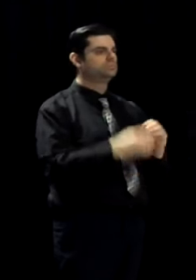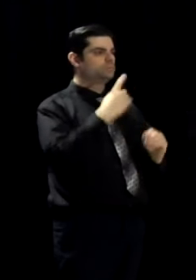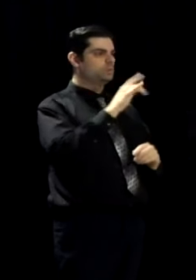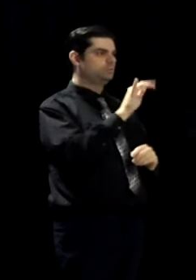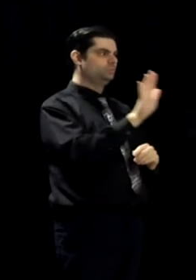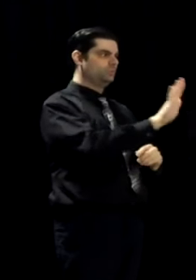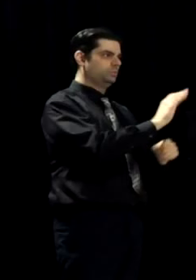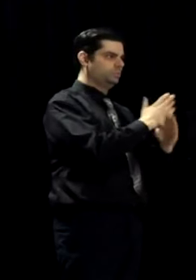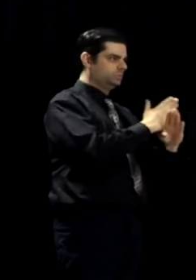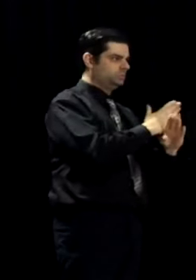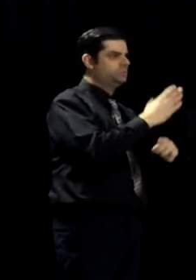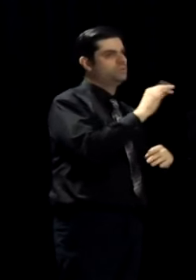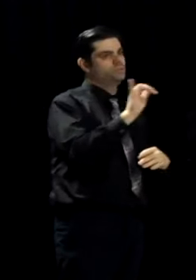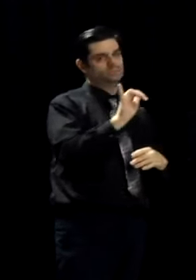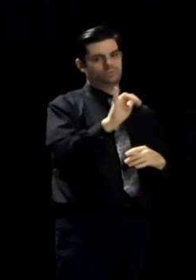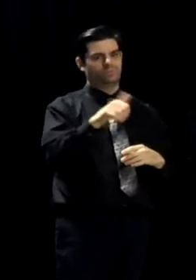the